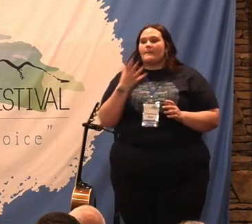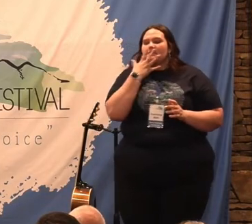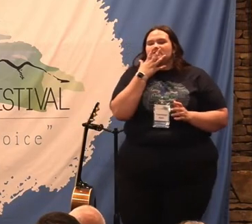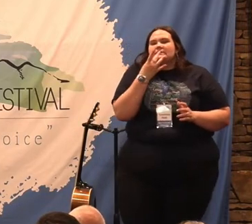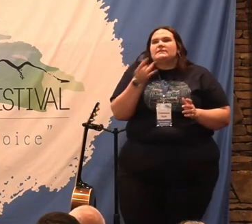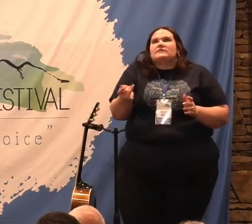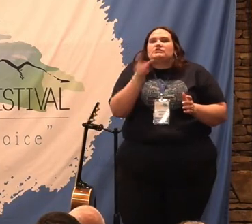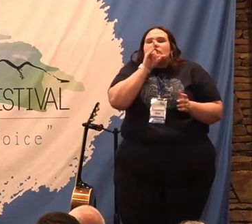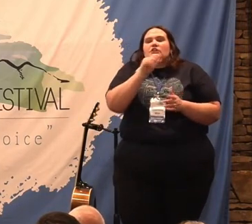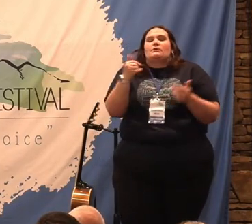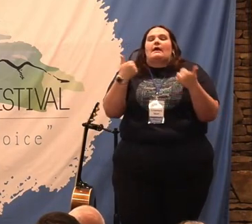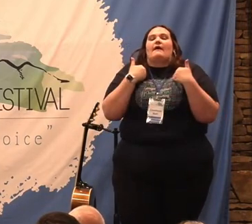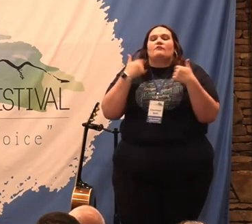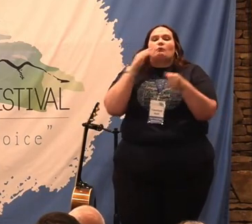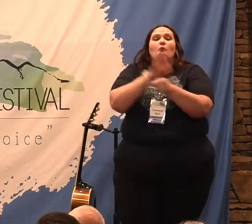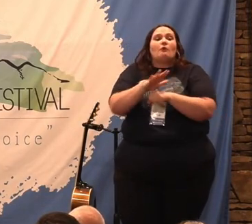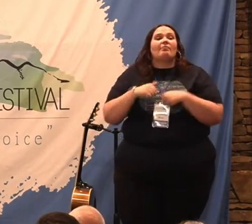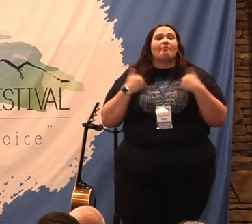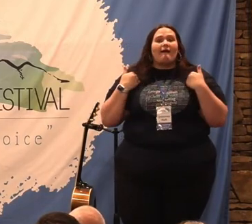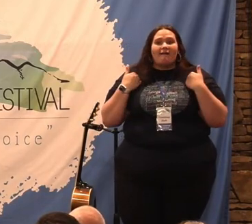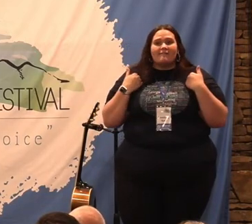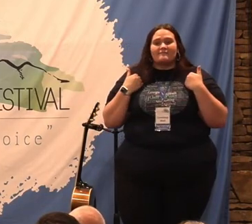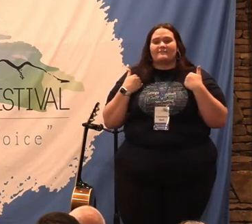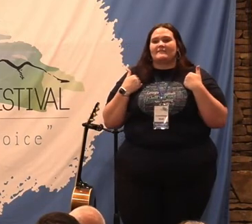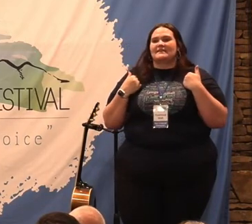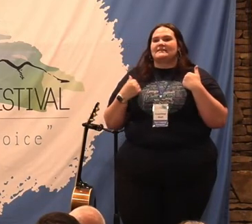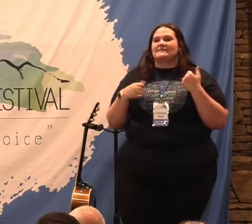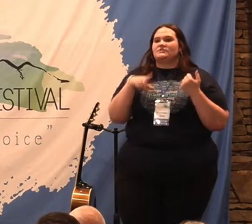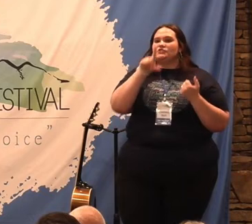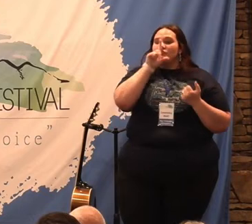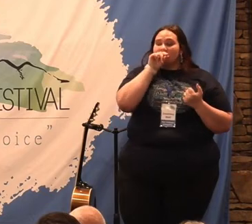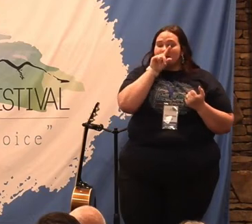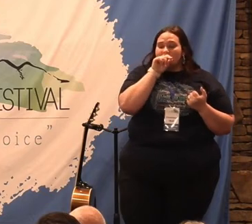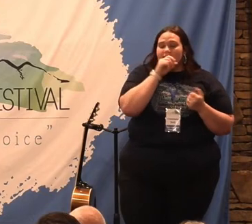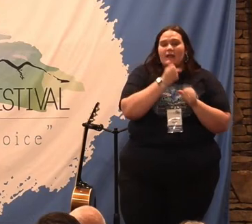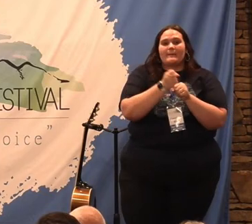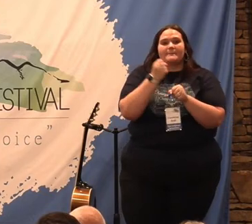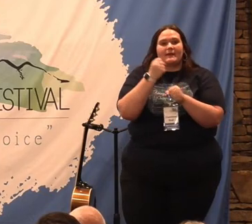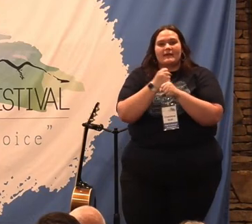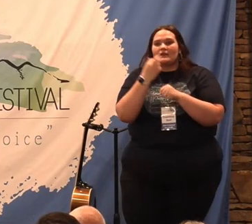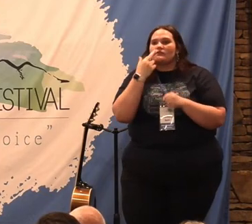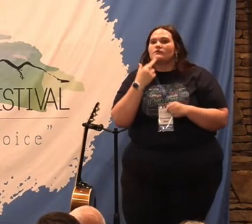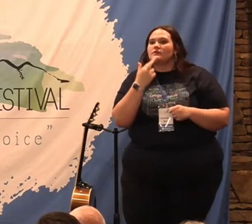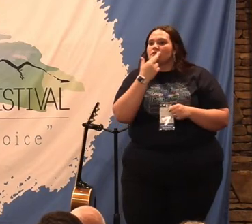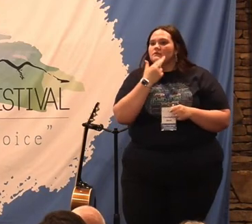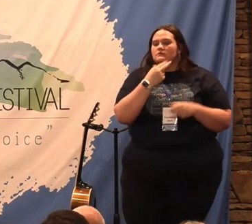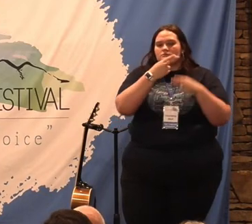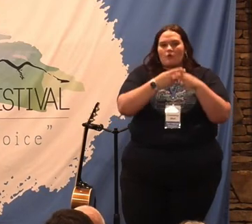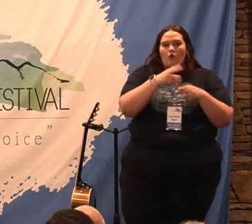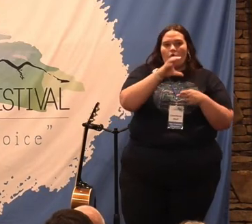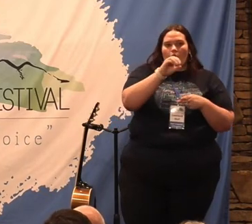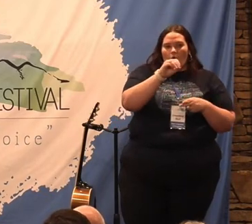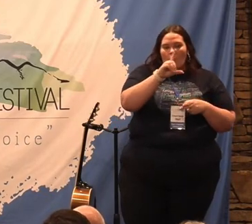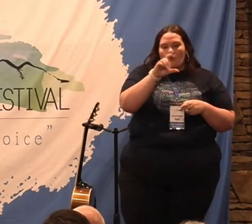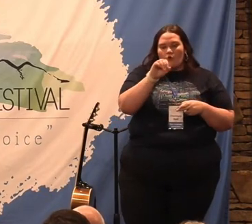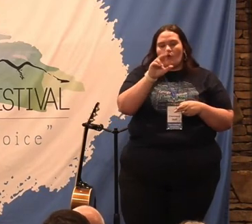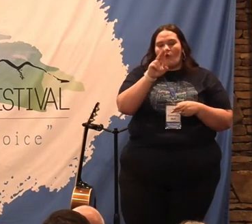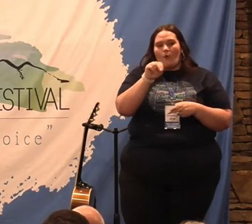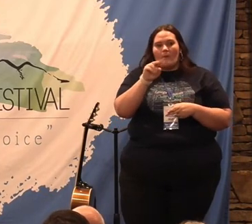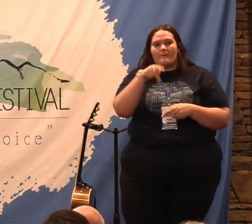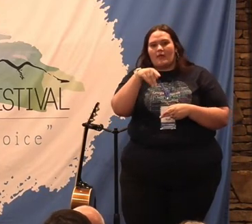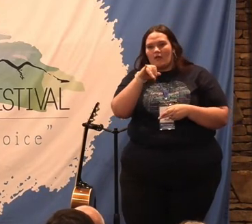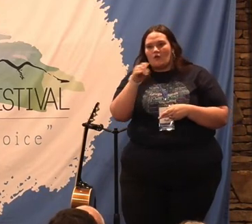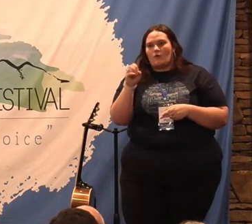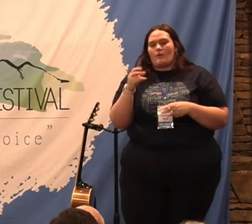chicken that you can have in your life. It's a chicken that is made at a restaurant called Pollo Campero, of course, which is the